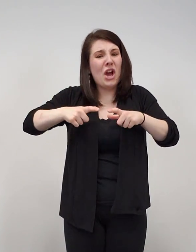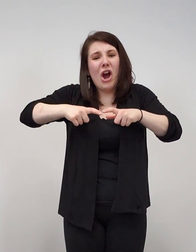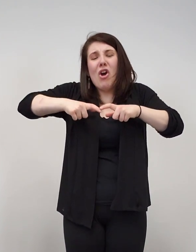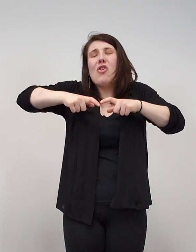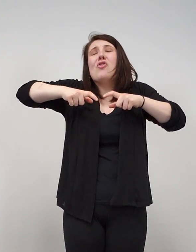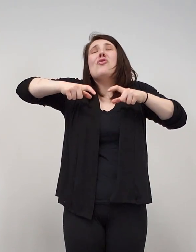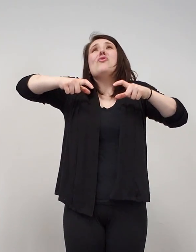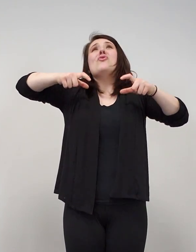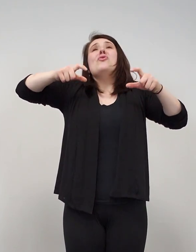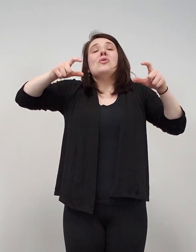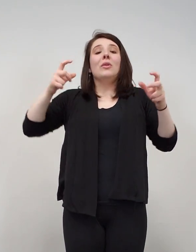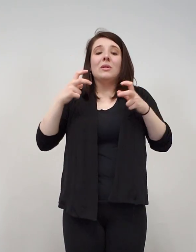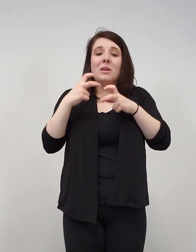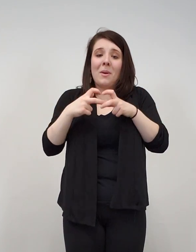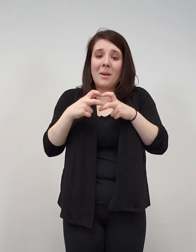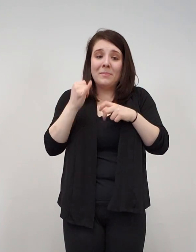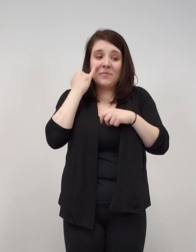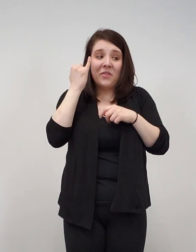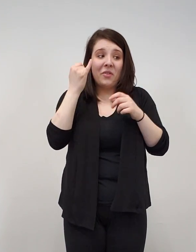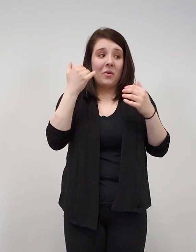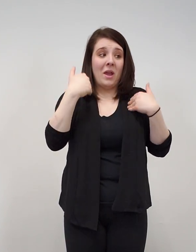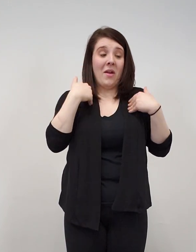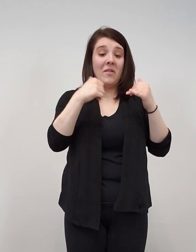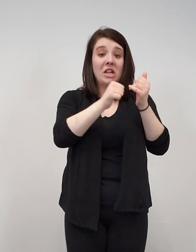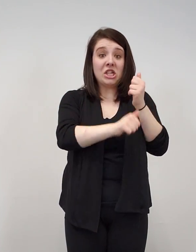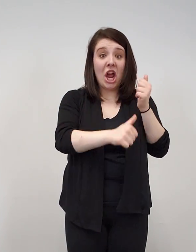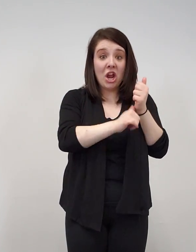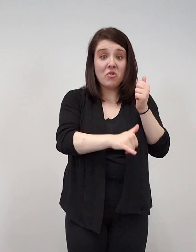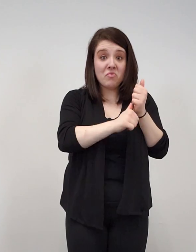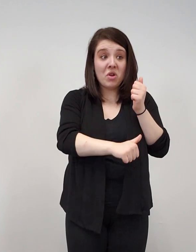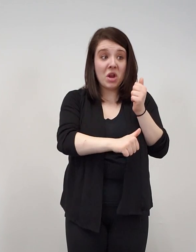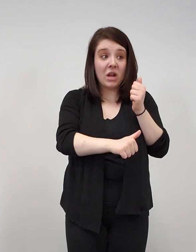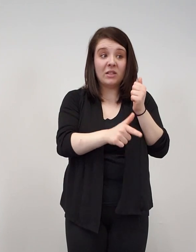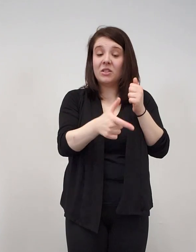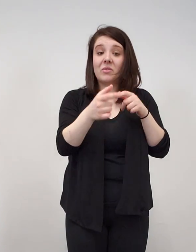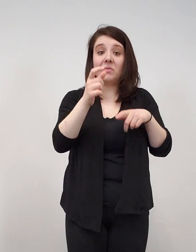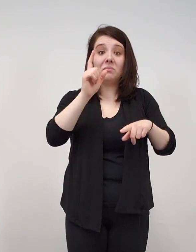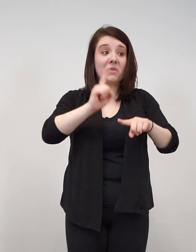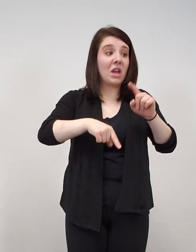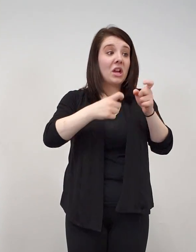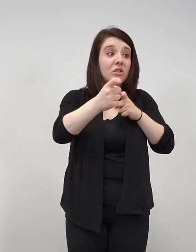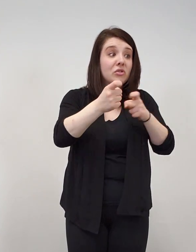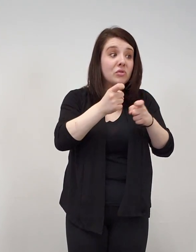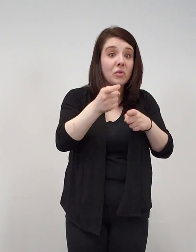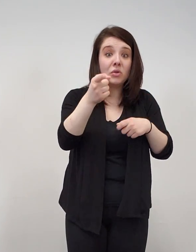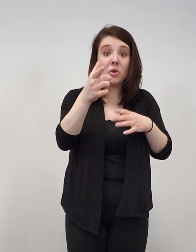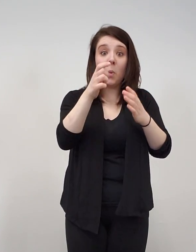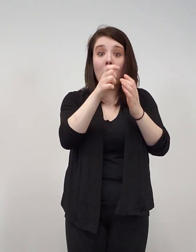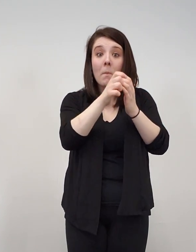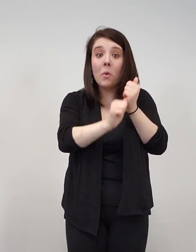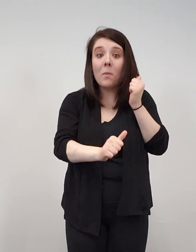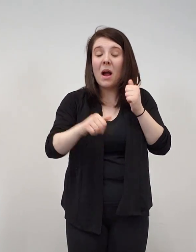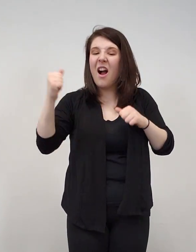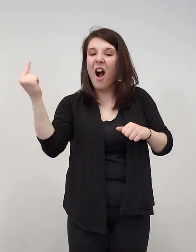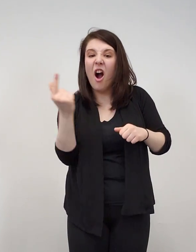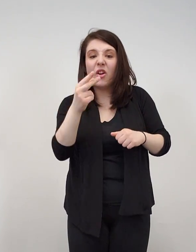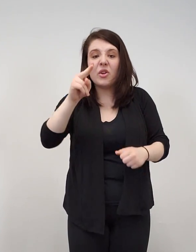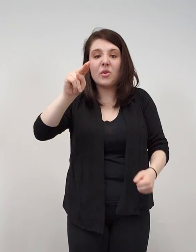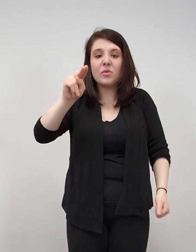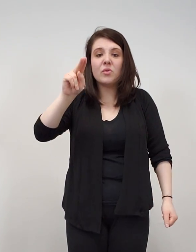can't get it under control, because you actually are going to poop out all your nutrients. You're going to eliminate all of that stuff